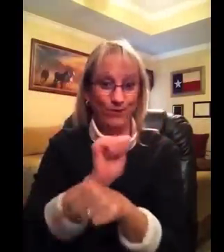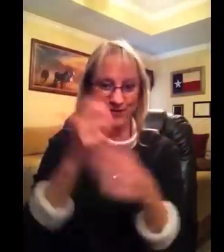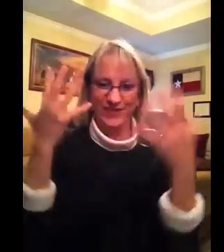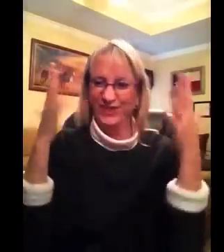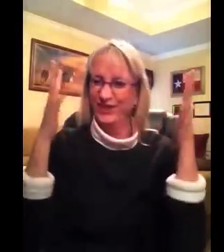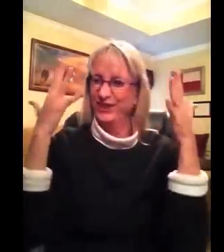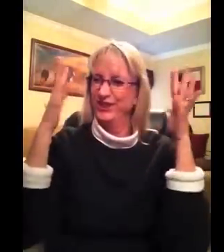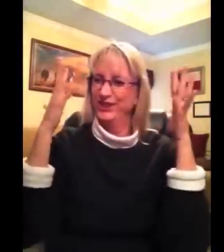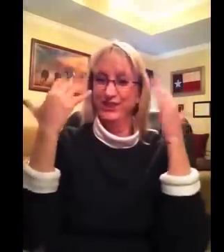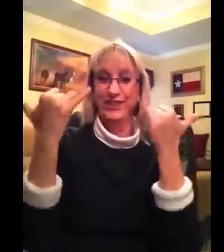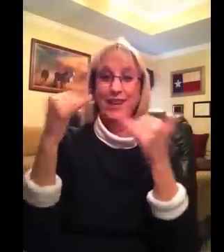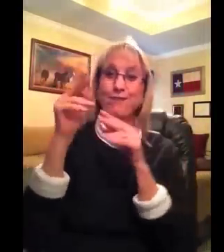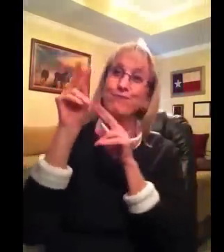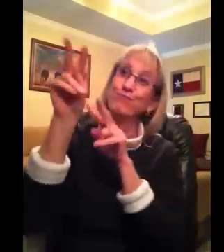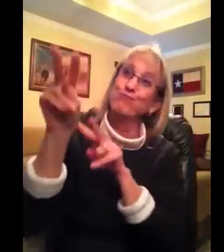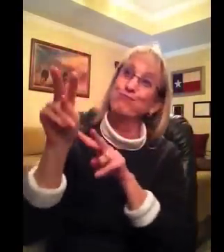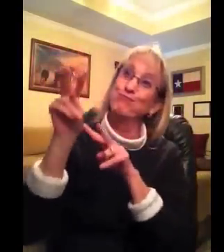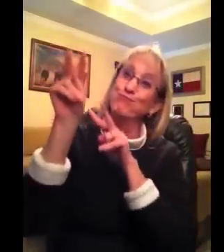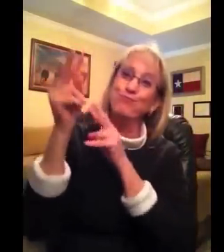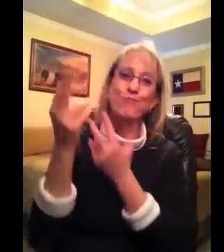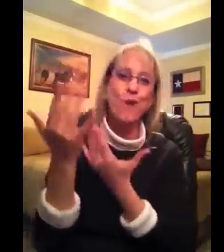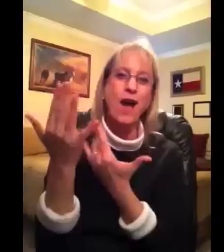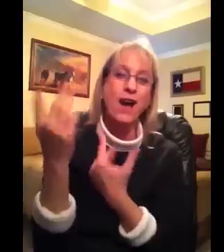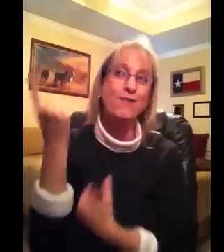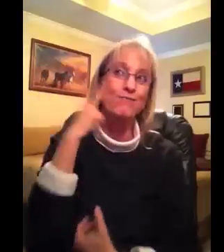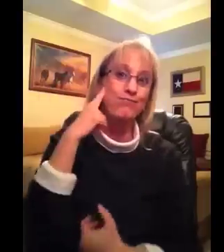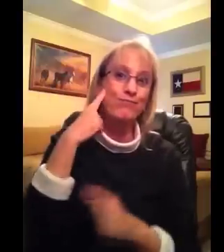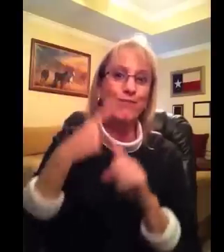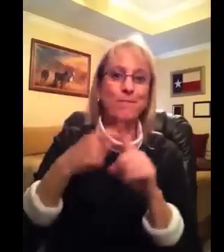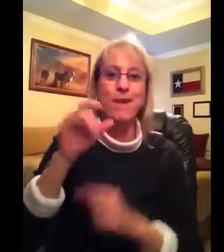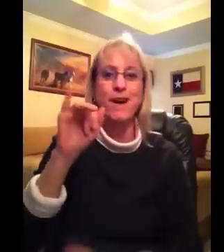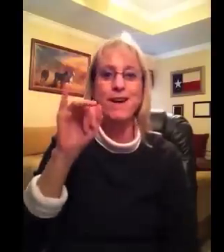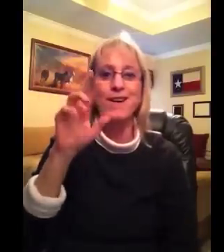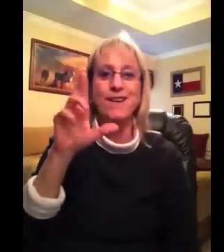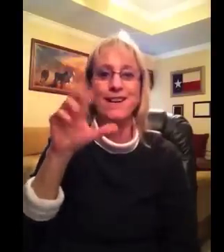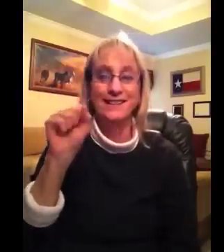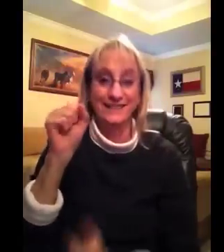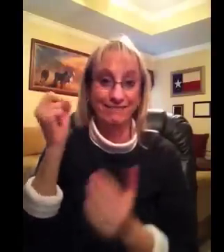501c3 paperwork to the IRS and are looking for their approval